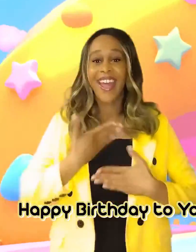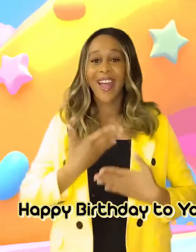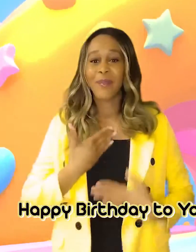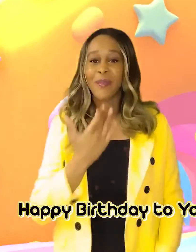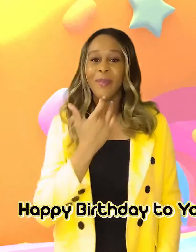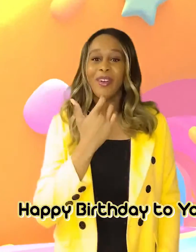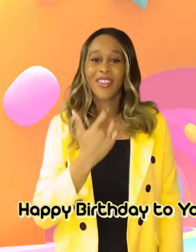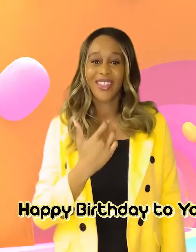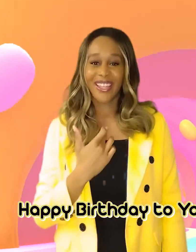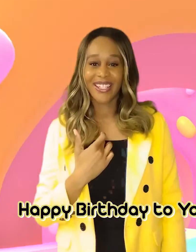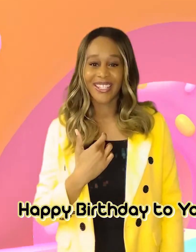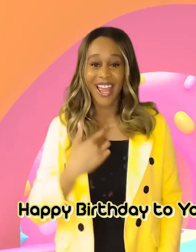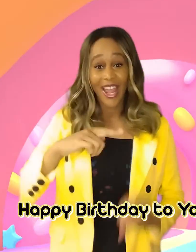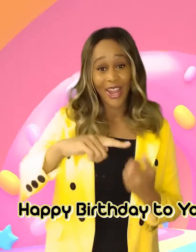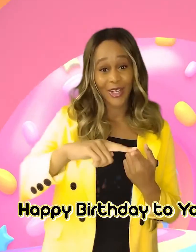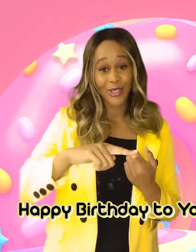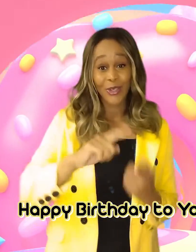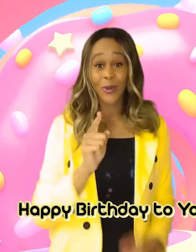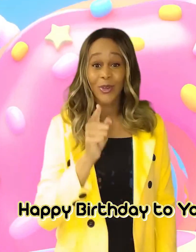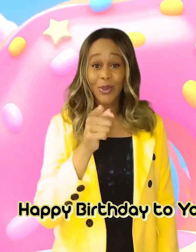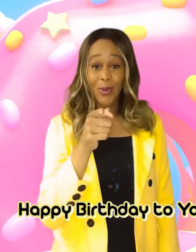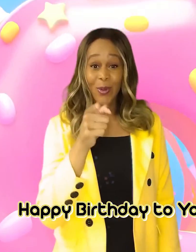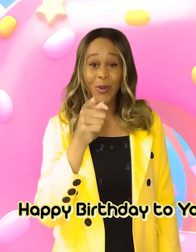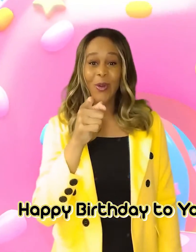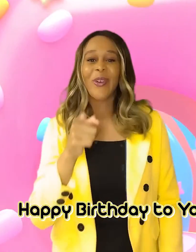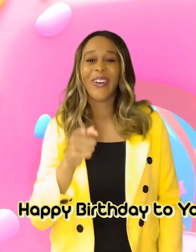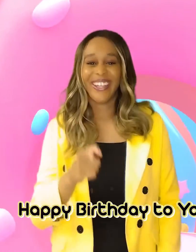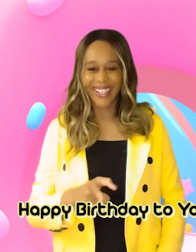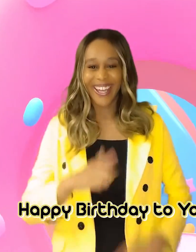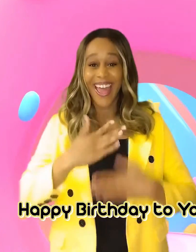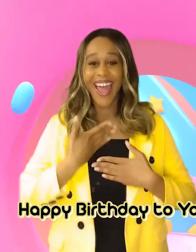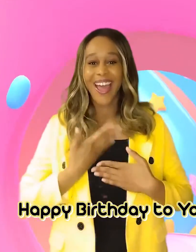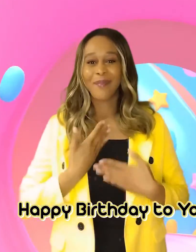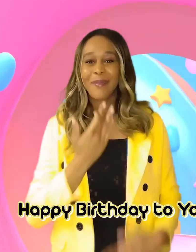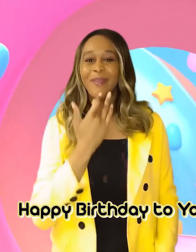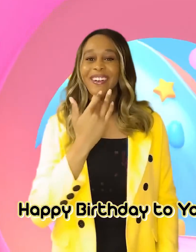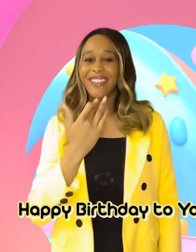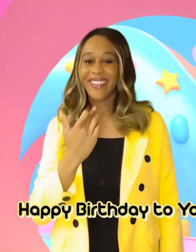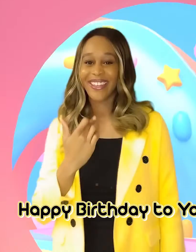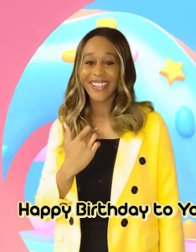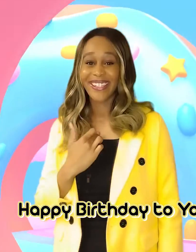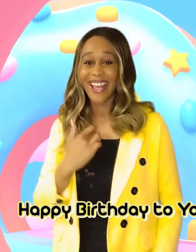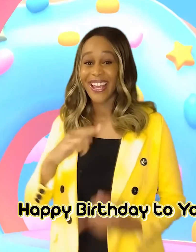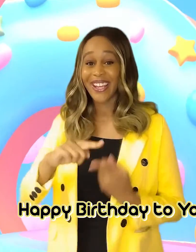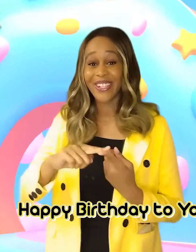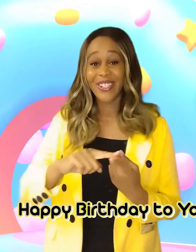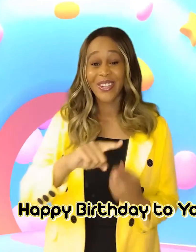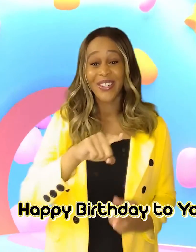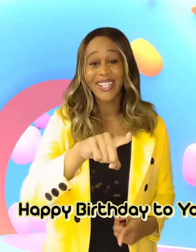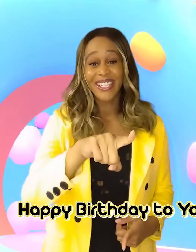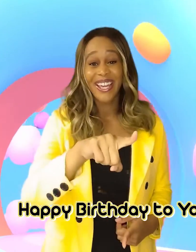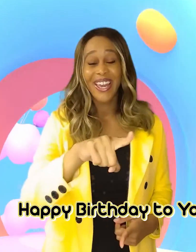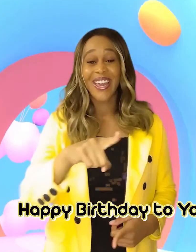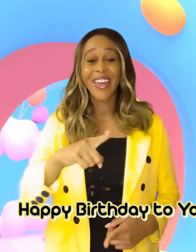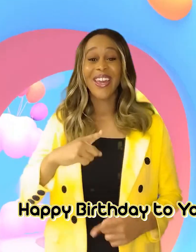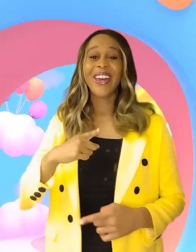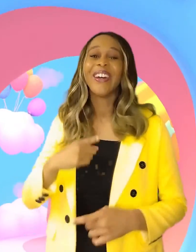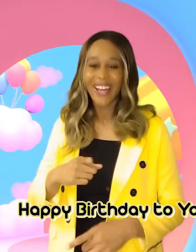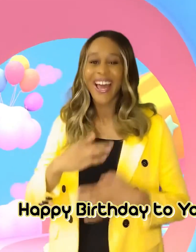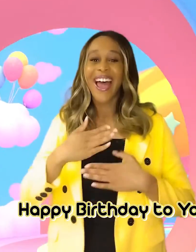Happy birthday to you! Happy birthday to you!